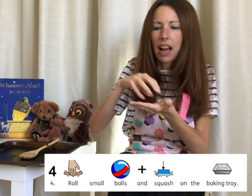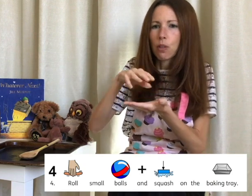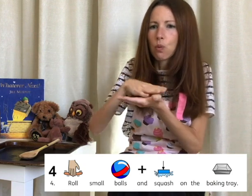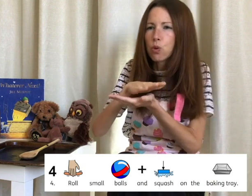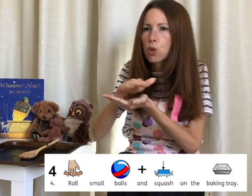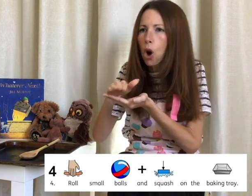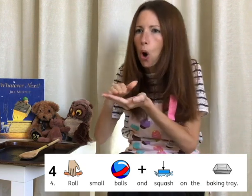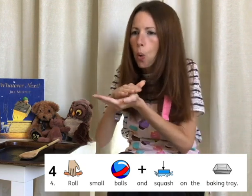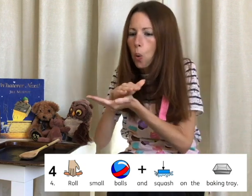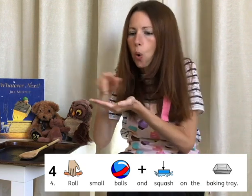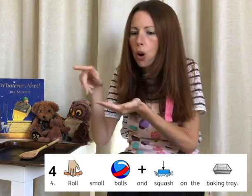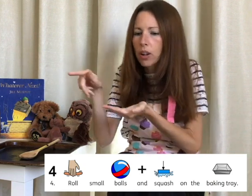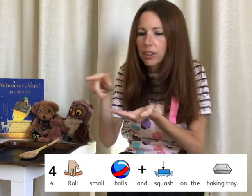and roll